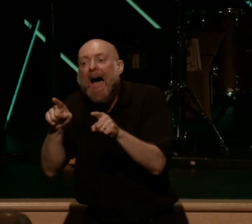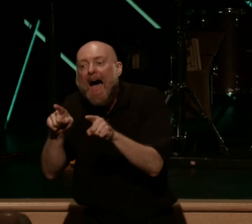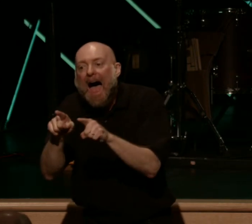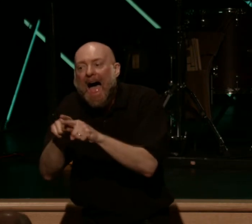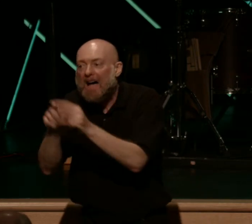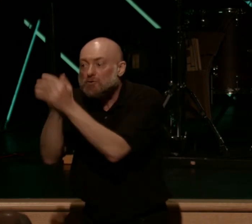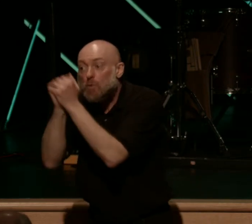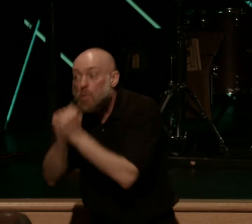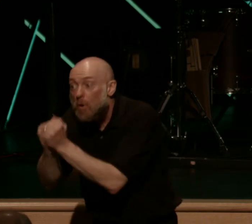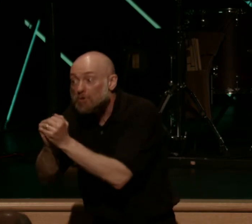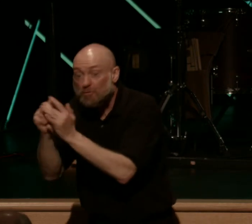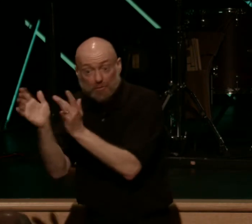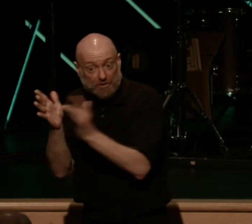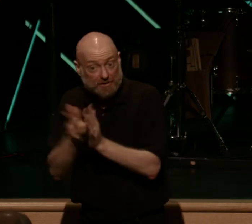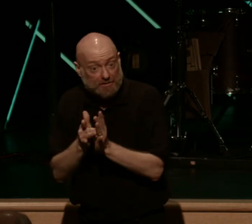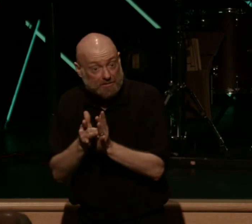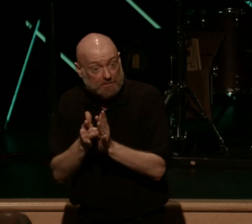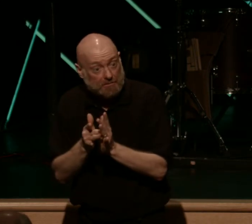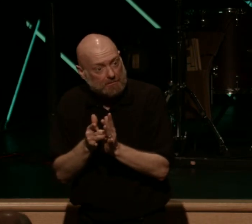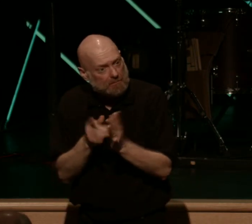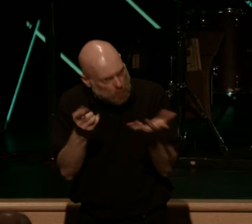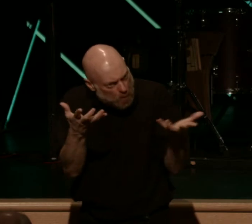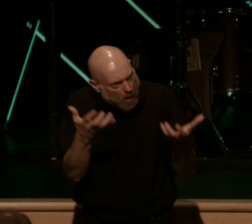act of worship to Jesus Christ?